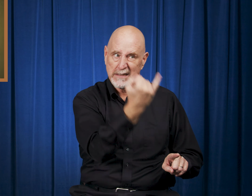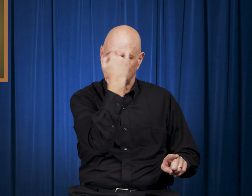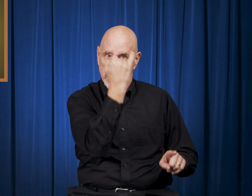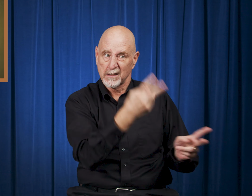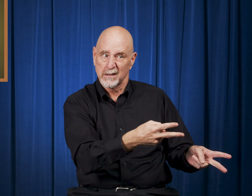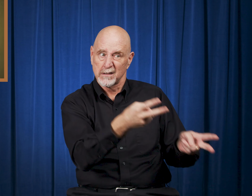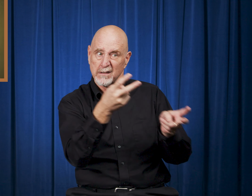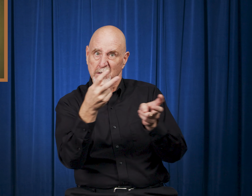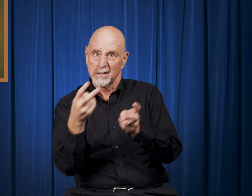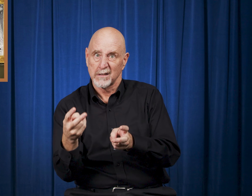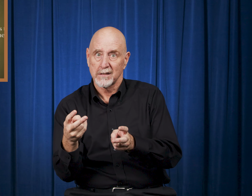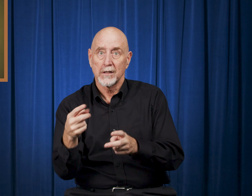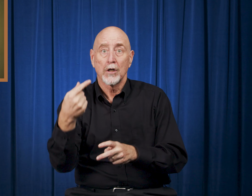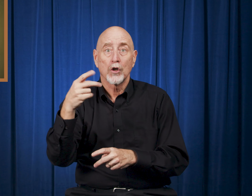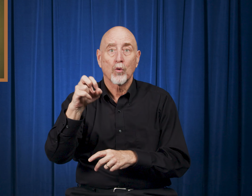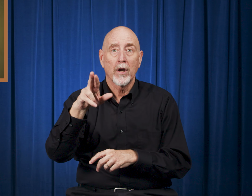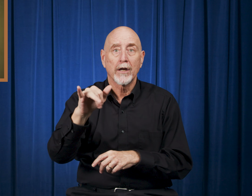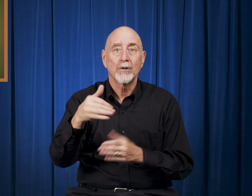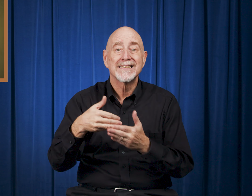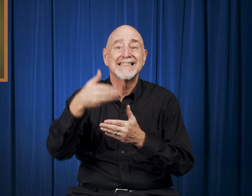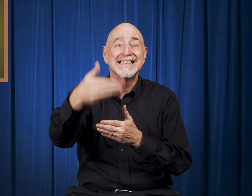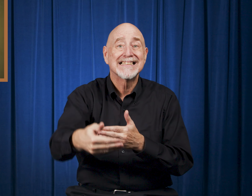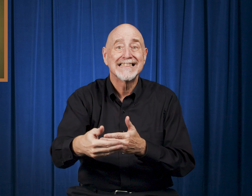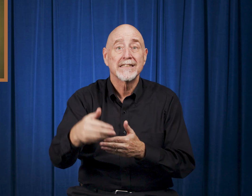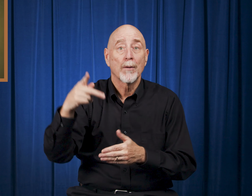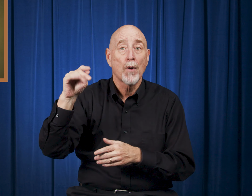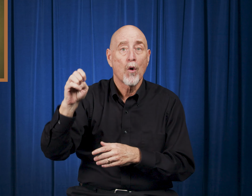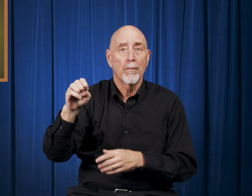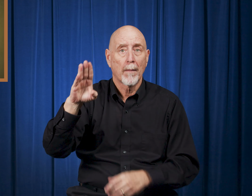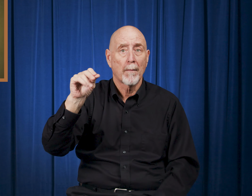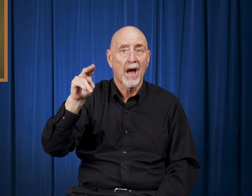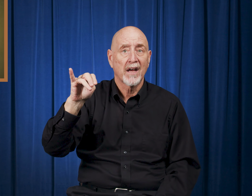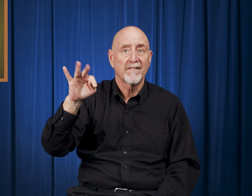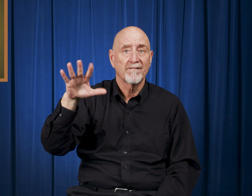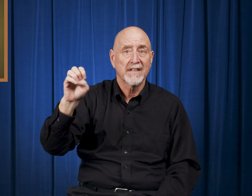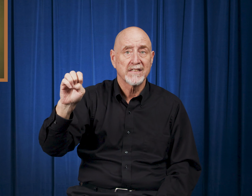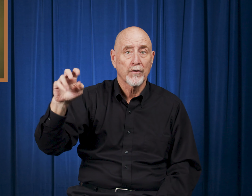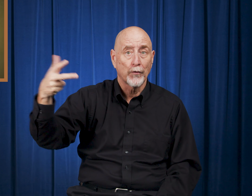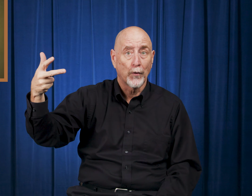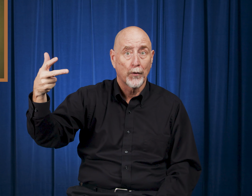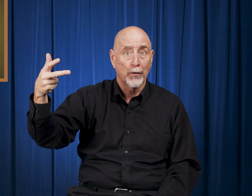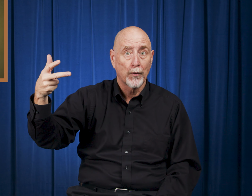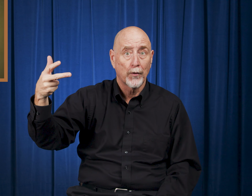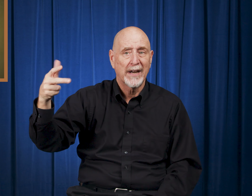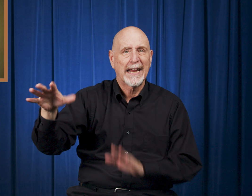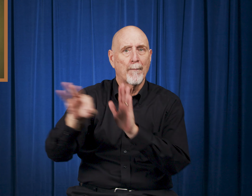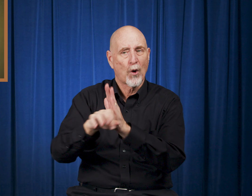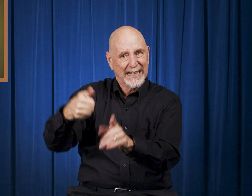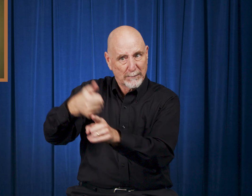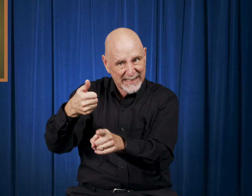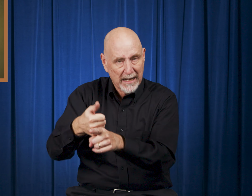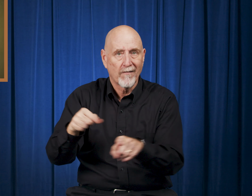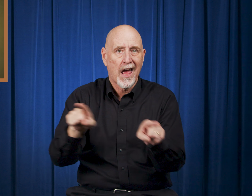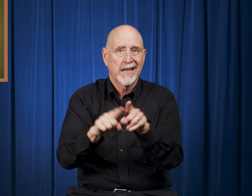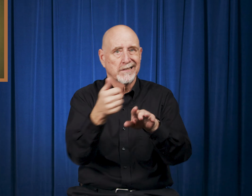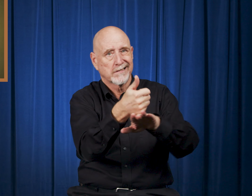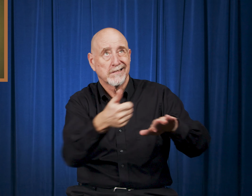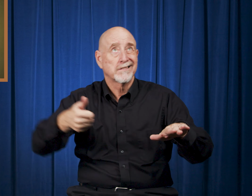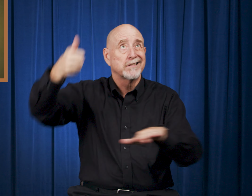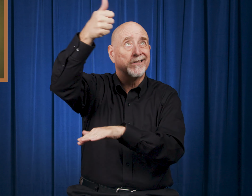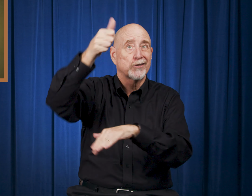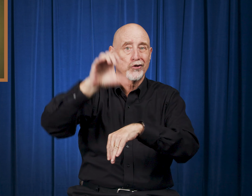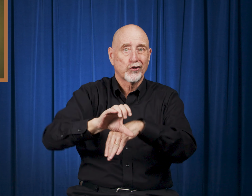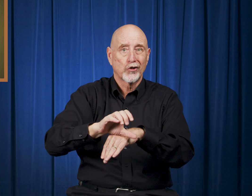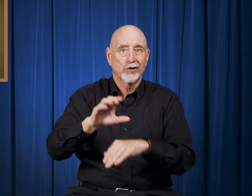ideology, Gregory's successor, Boniface III, later appointed himself as the supreme leader of the church